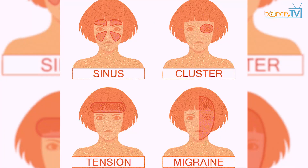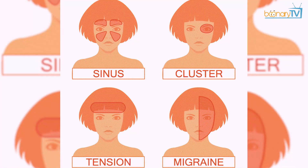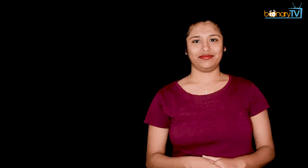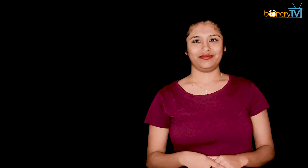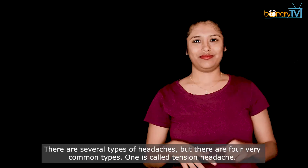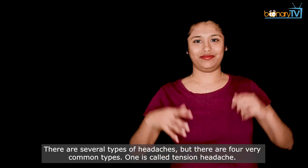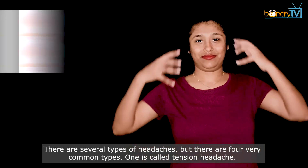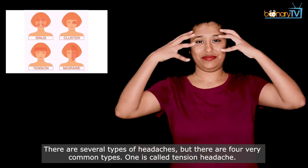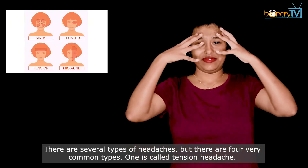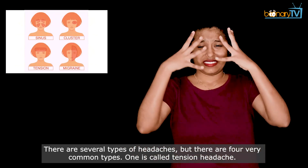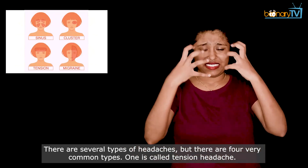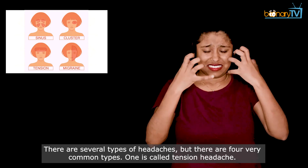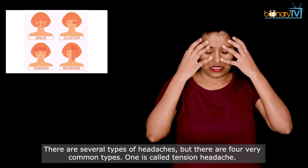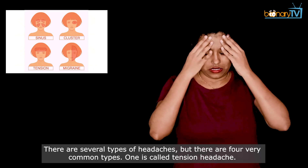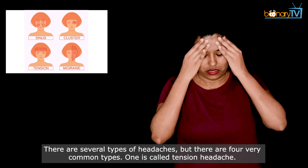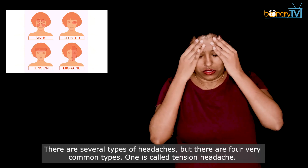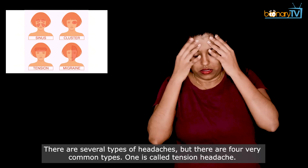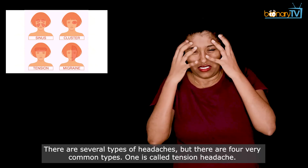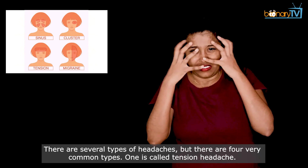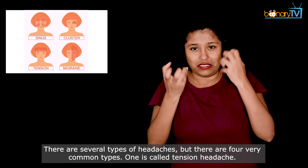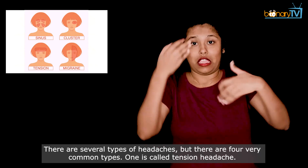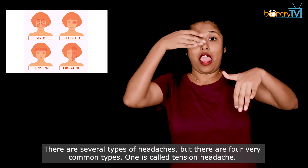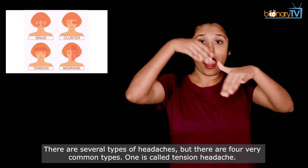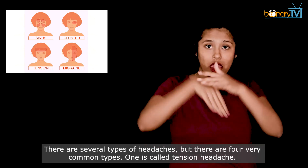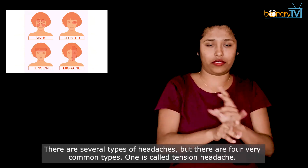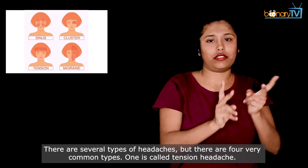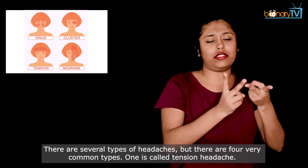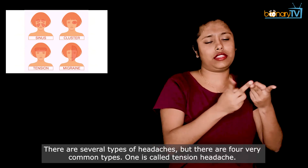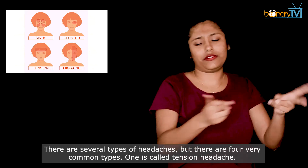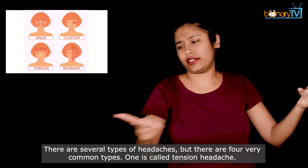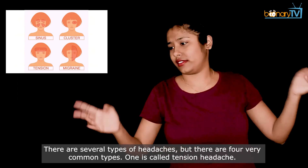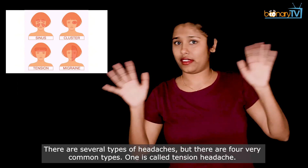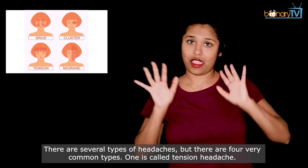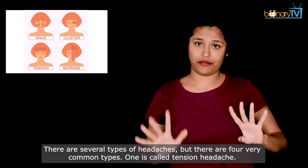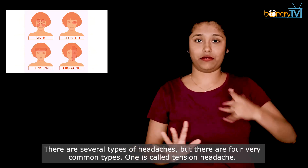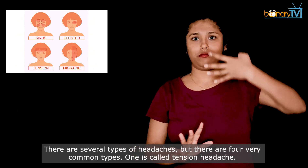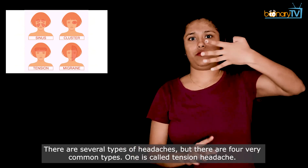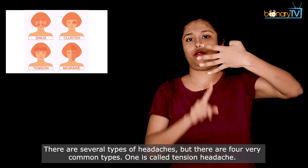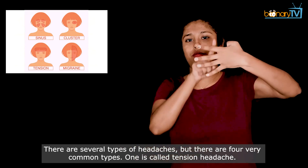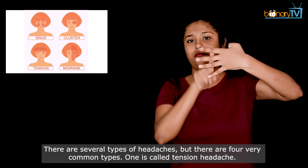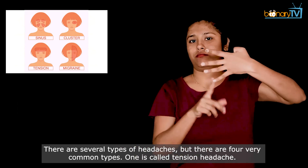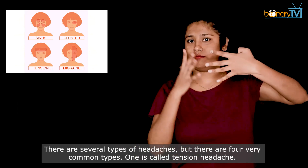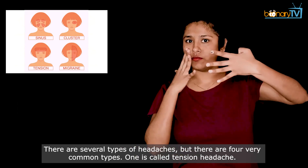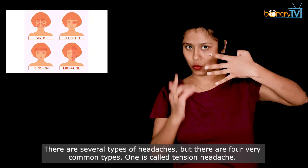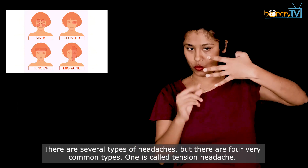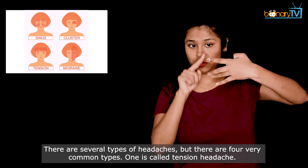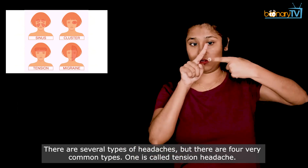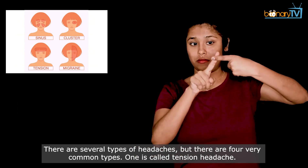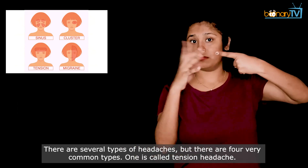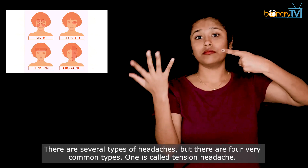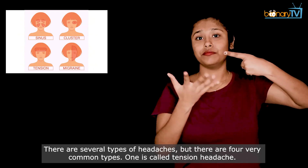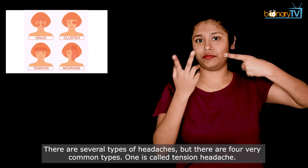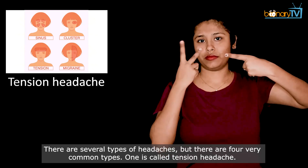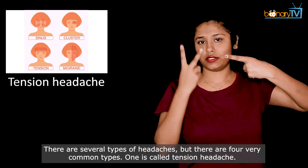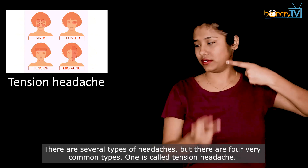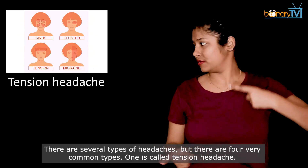There are several types of headaches, but there are four very common types. One is called tension headache.